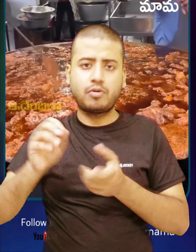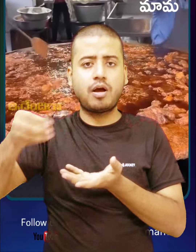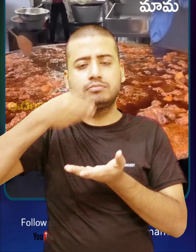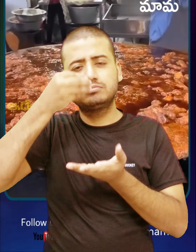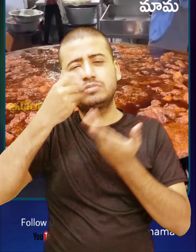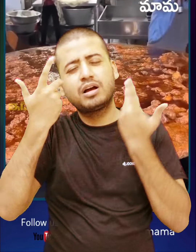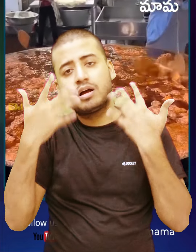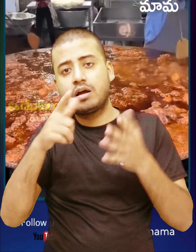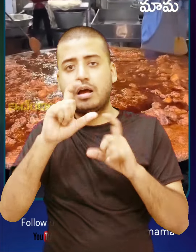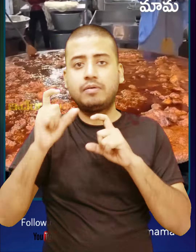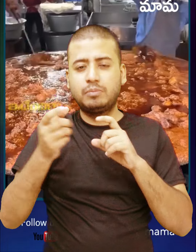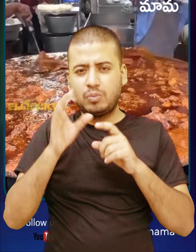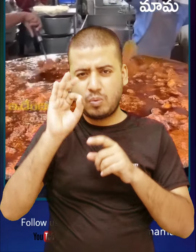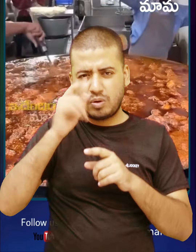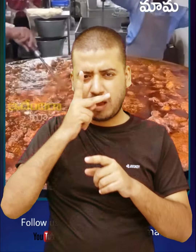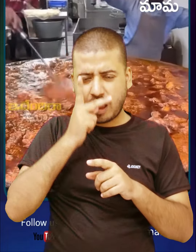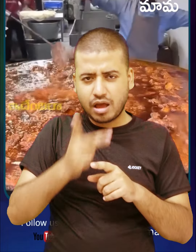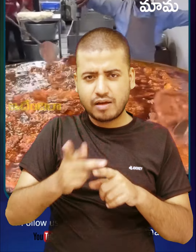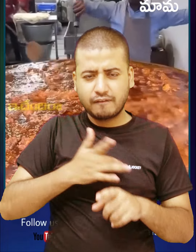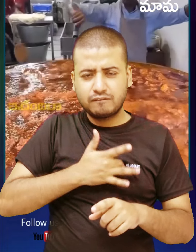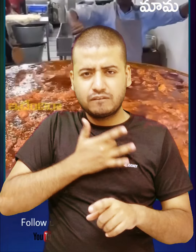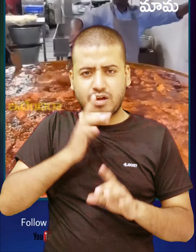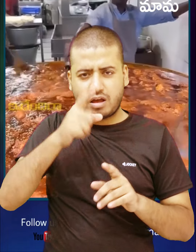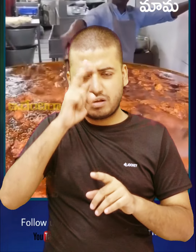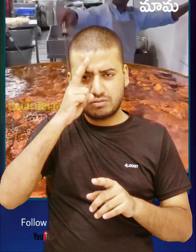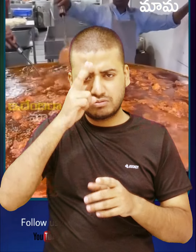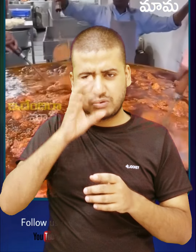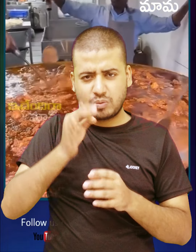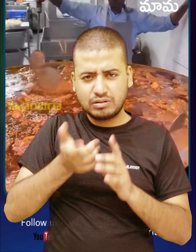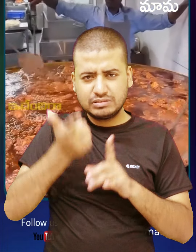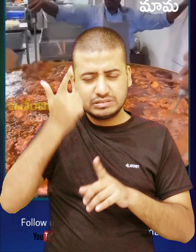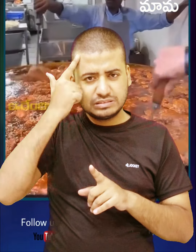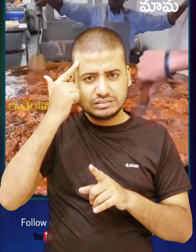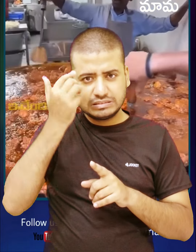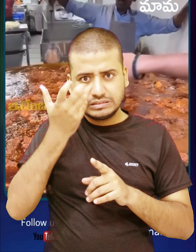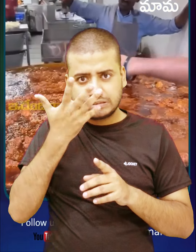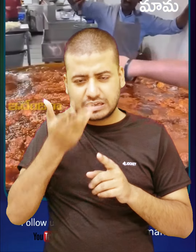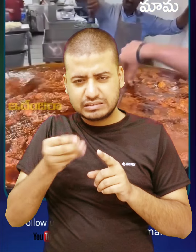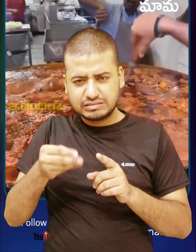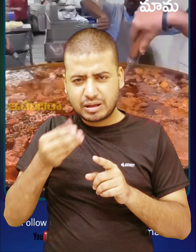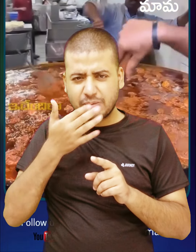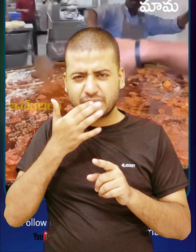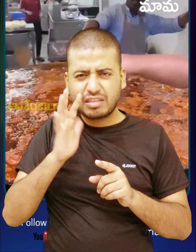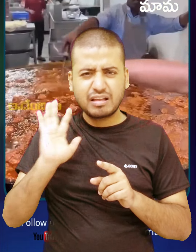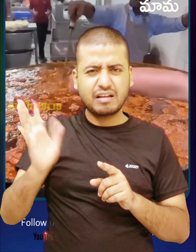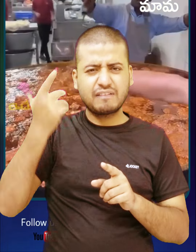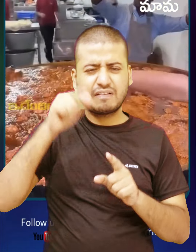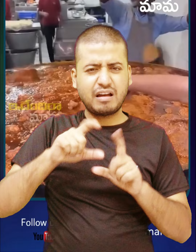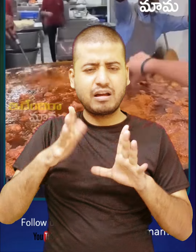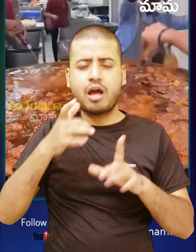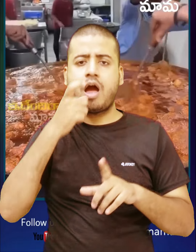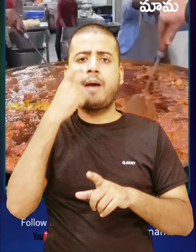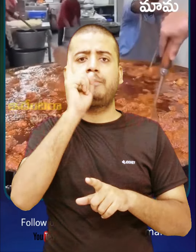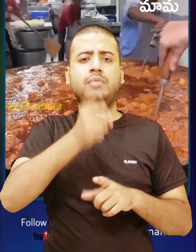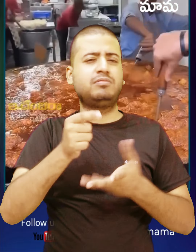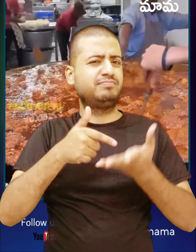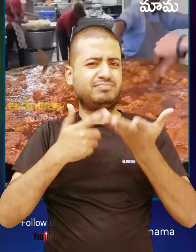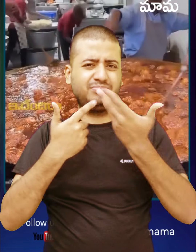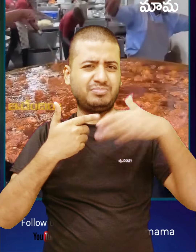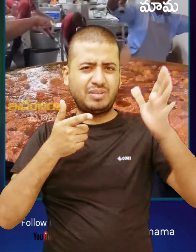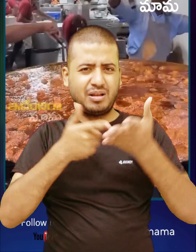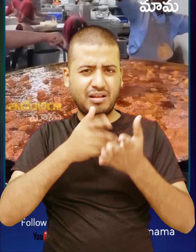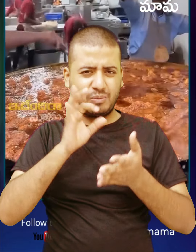Proper storage and cooking practices are essential in food service. Restaurants should adhere to hygiene standards and